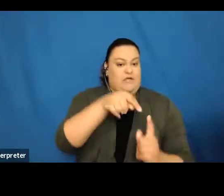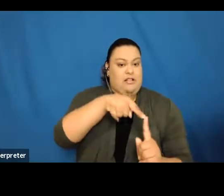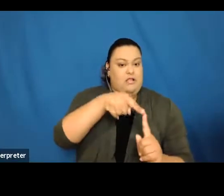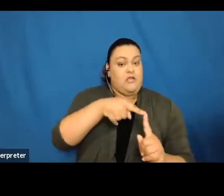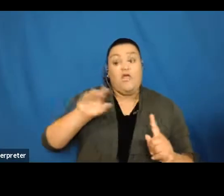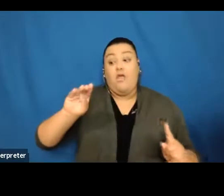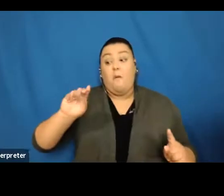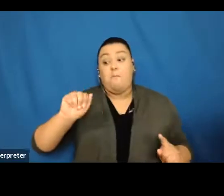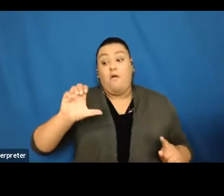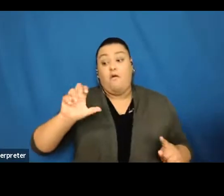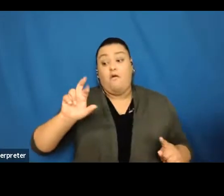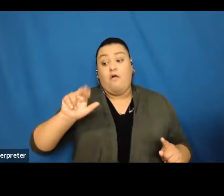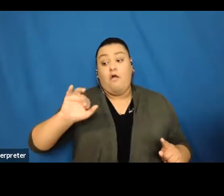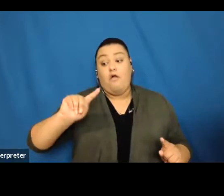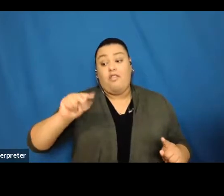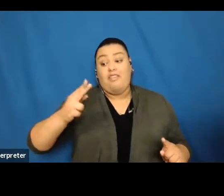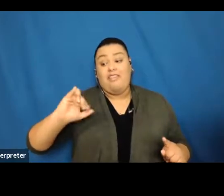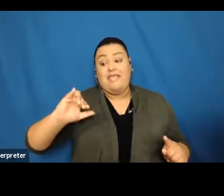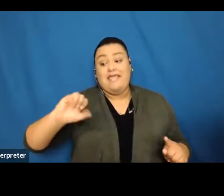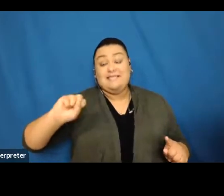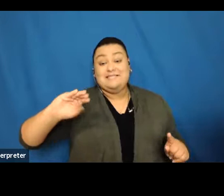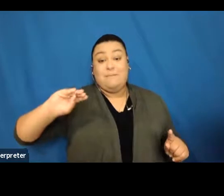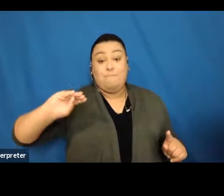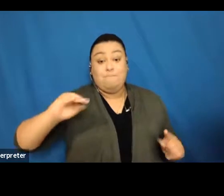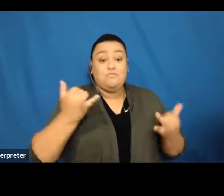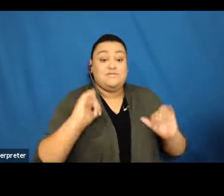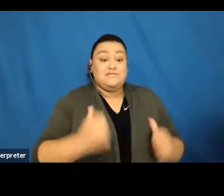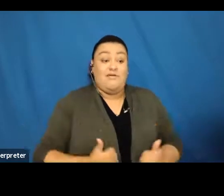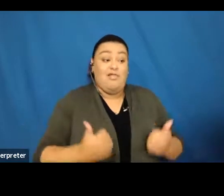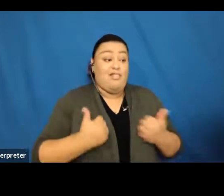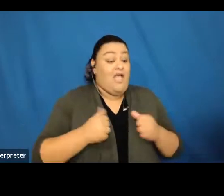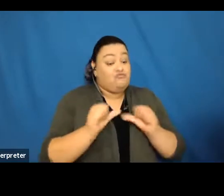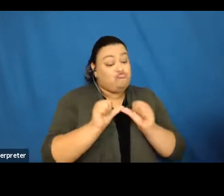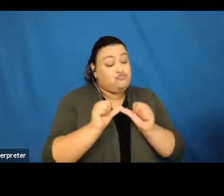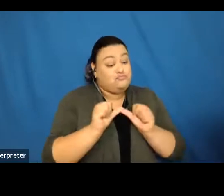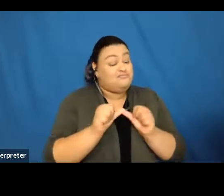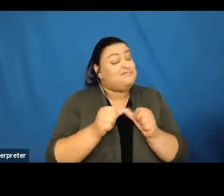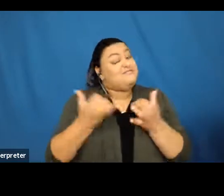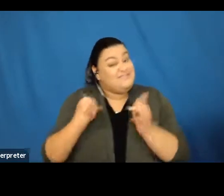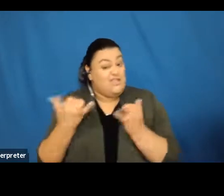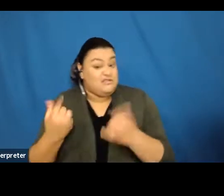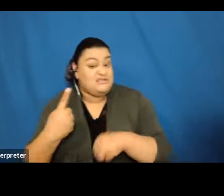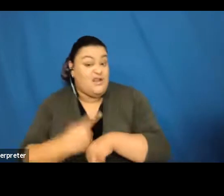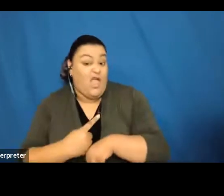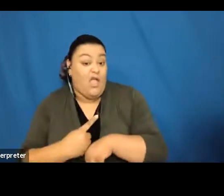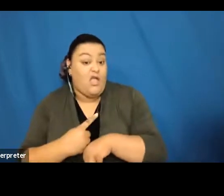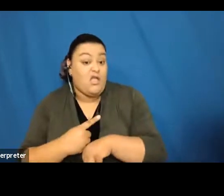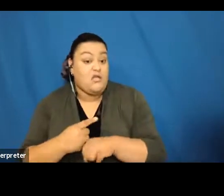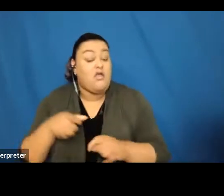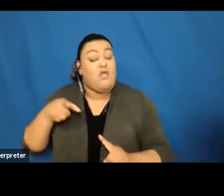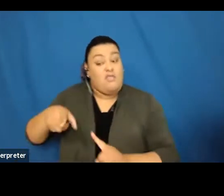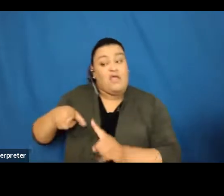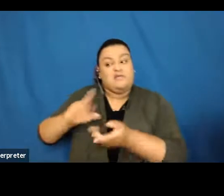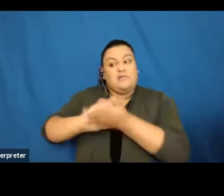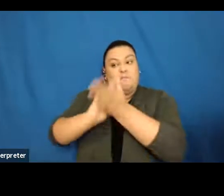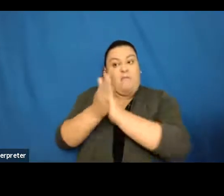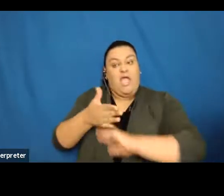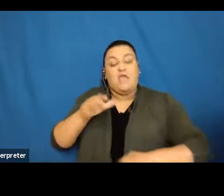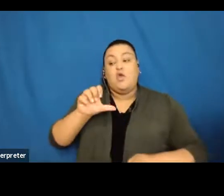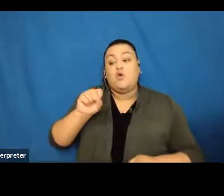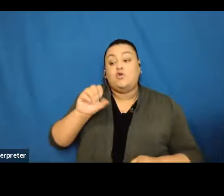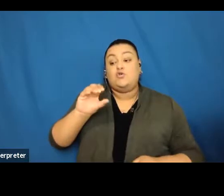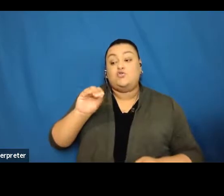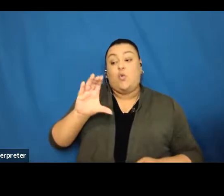well. Unfortunately, still alive and well today. McCarthyism made socialism a dirty word. And that